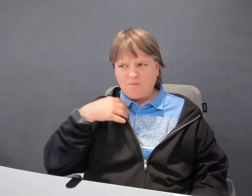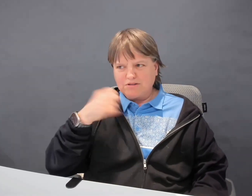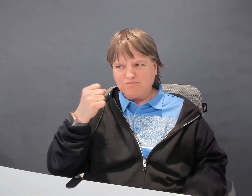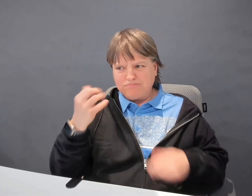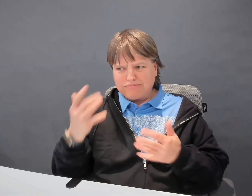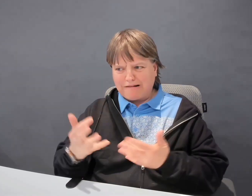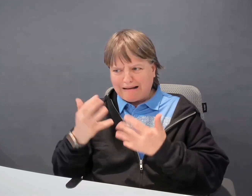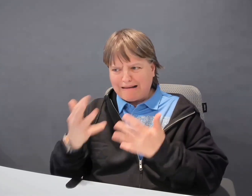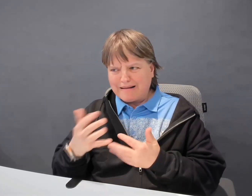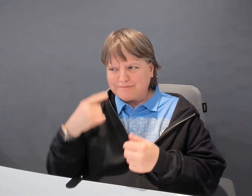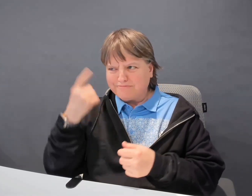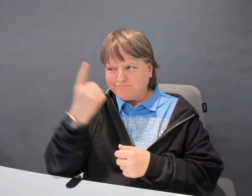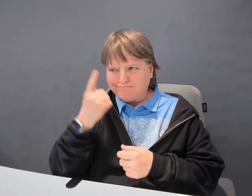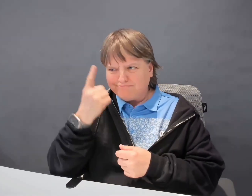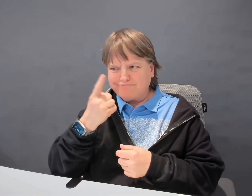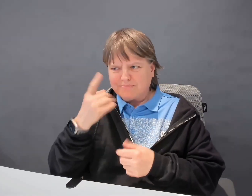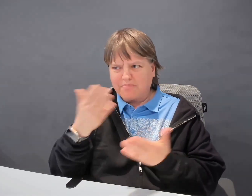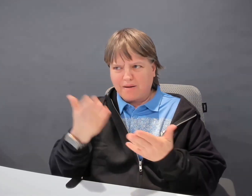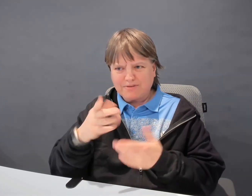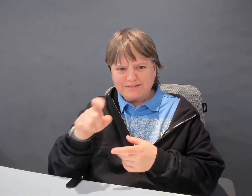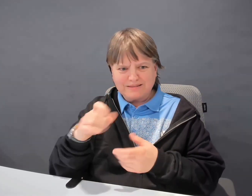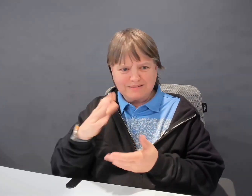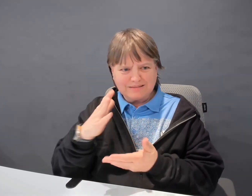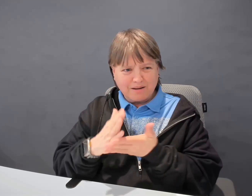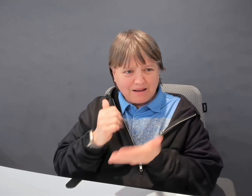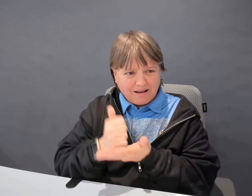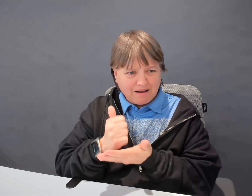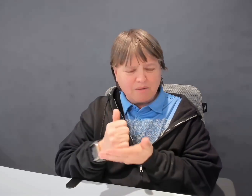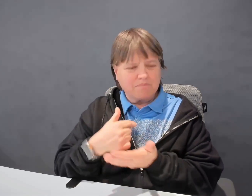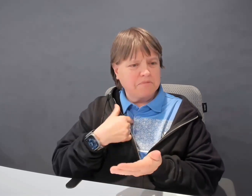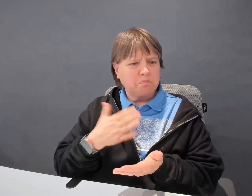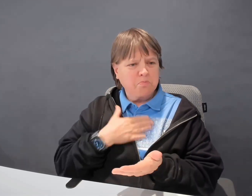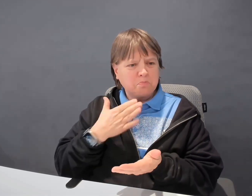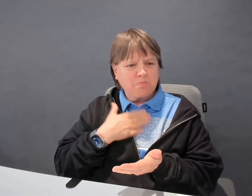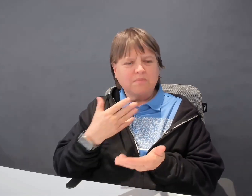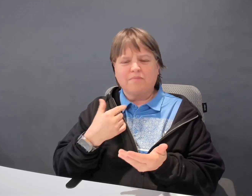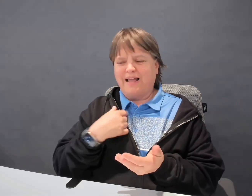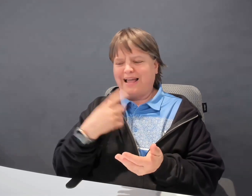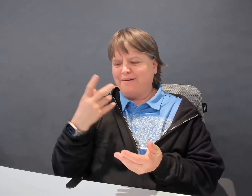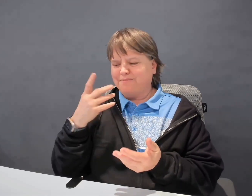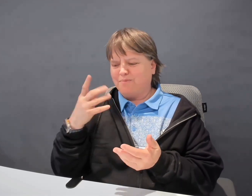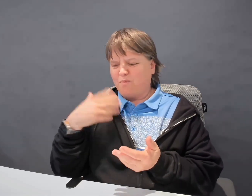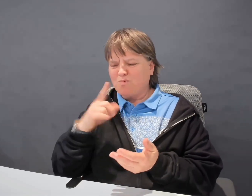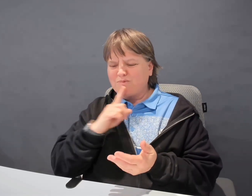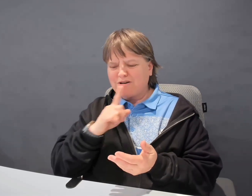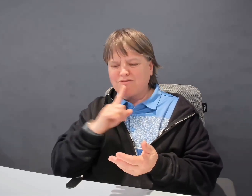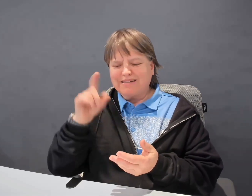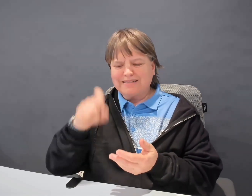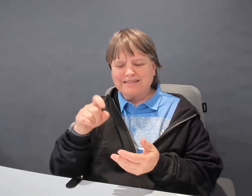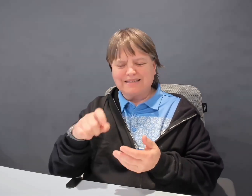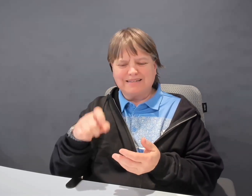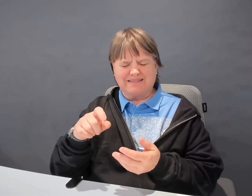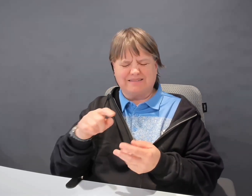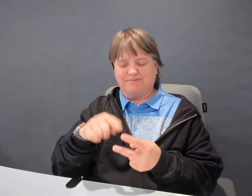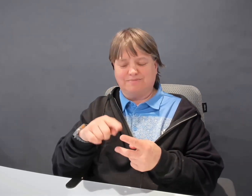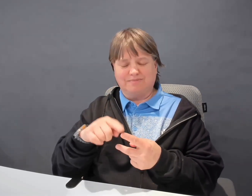Okay, sure. Yeah. I was just waiting, so I was wondering maybe I could provide you some assistance in some way. But really what